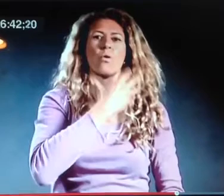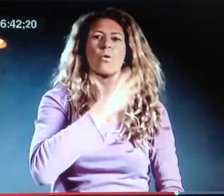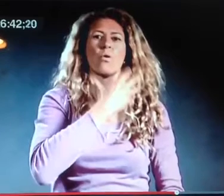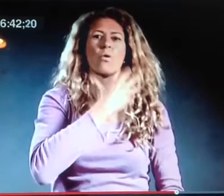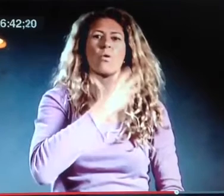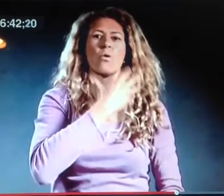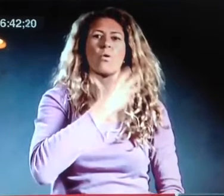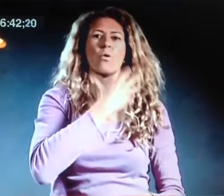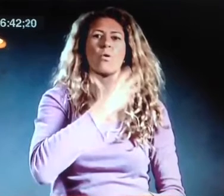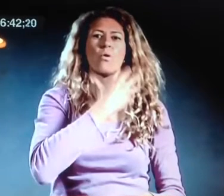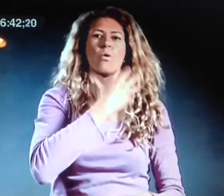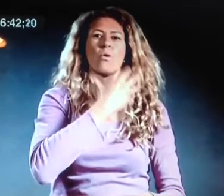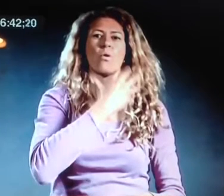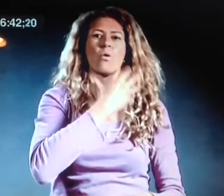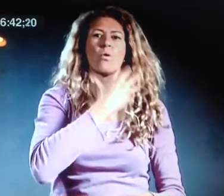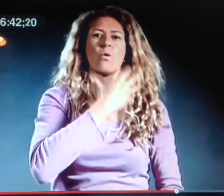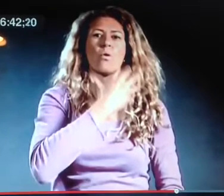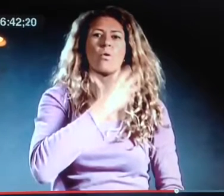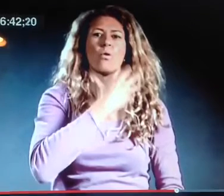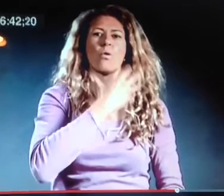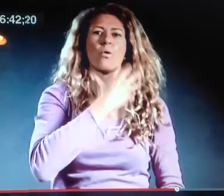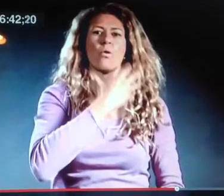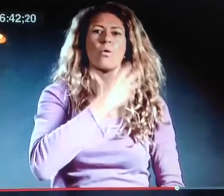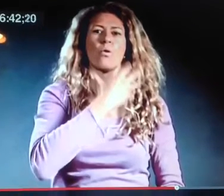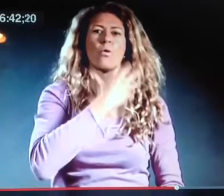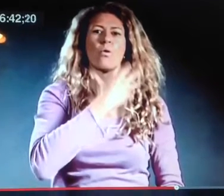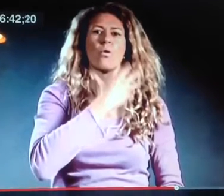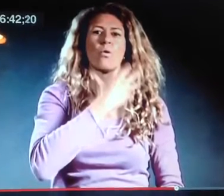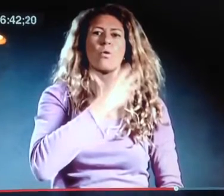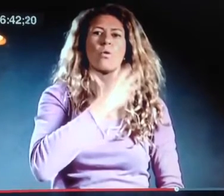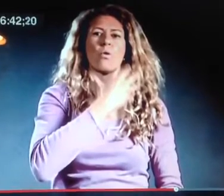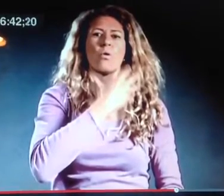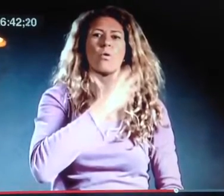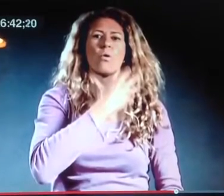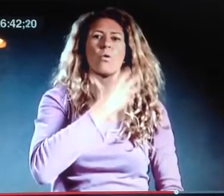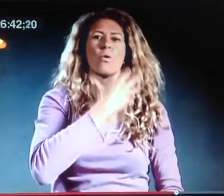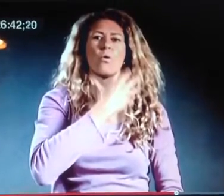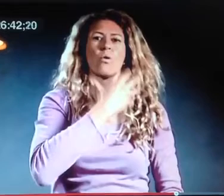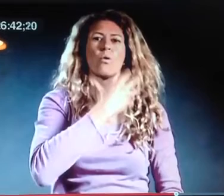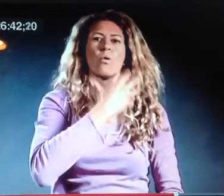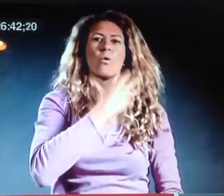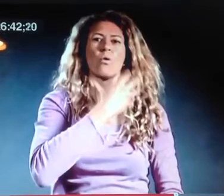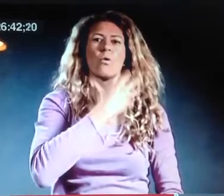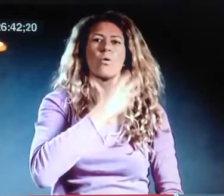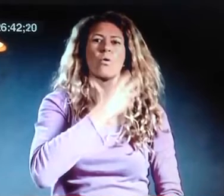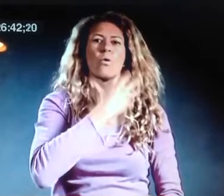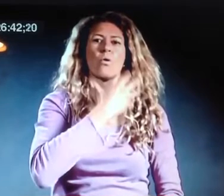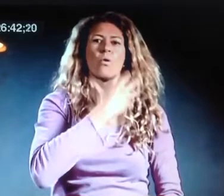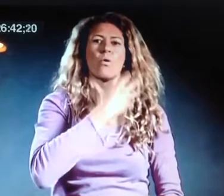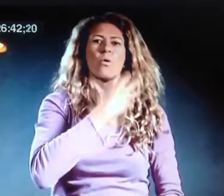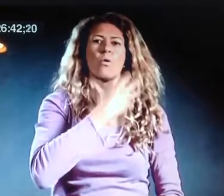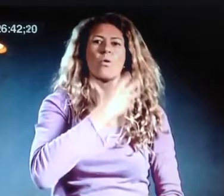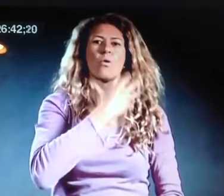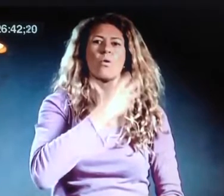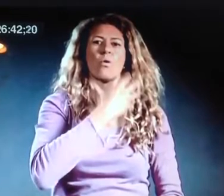And you have to realize that the Arizona temperature is very like even. It doesn't, there's not a fluctuation for